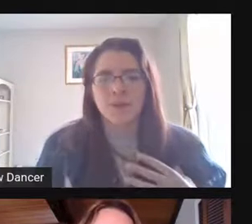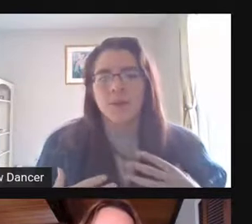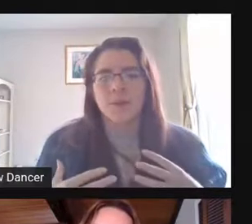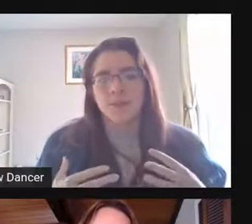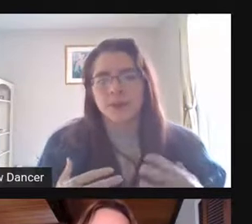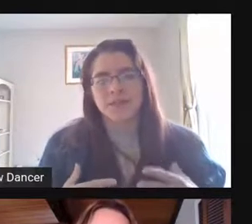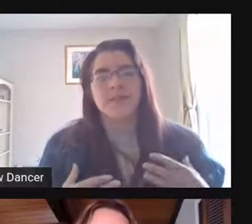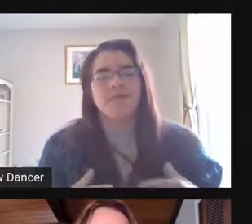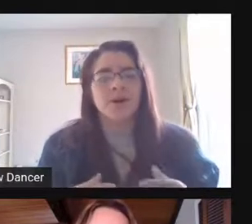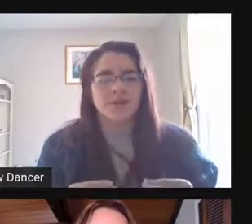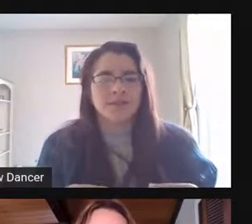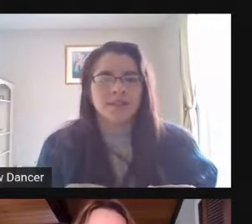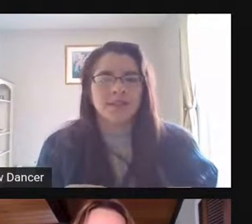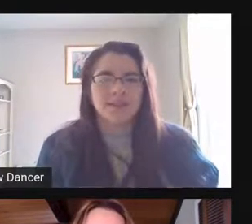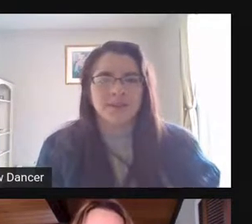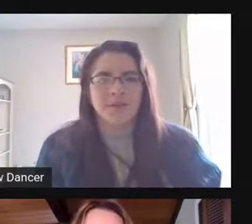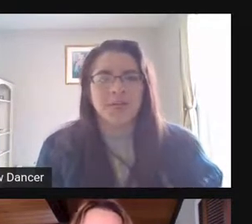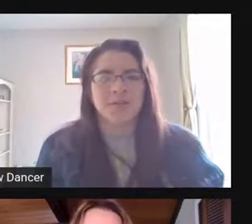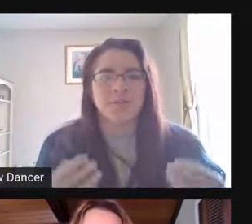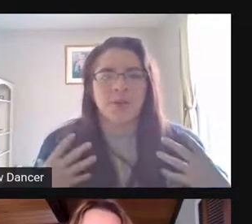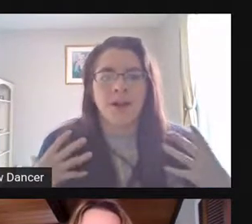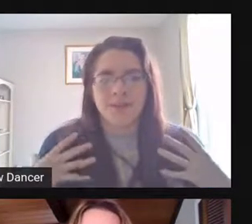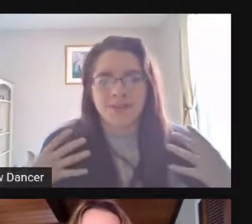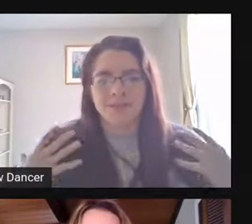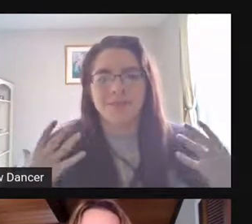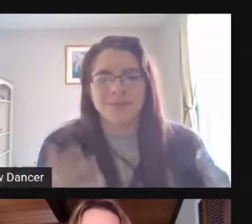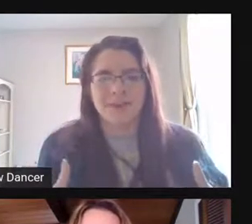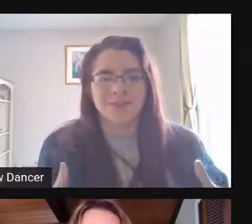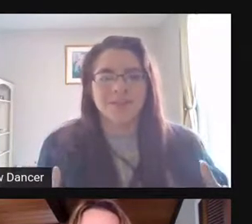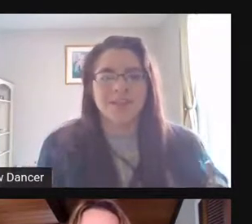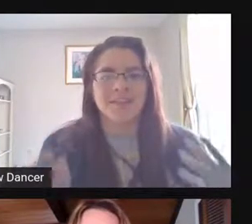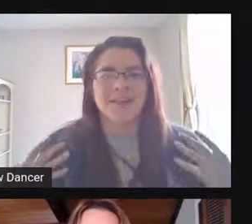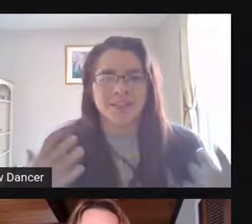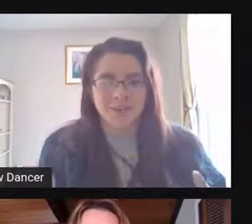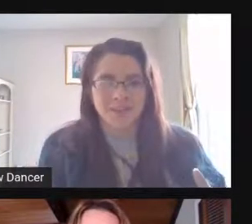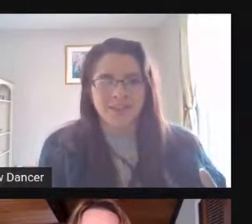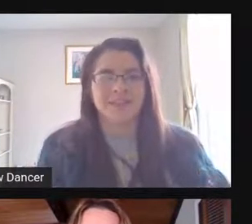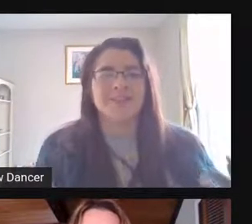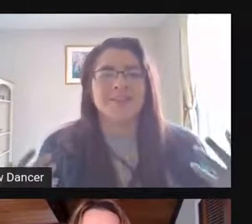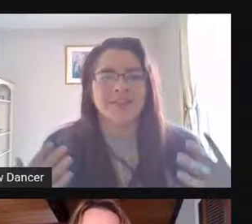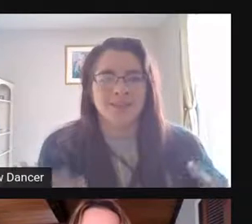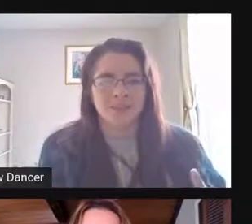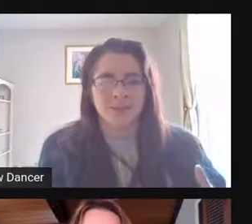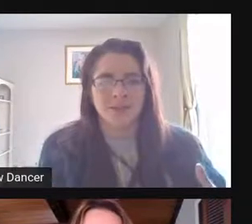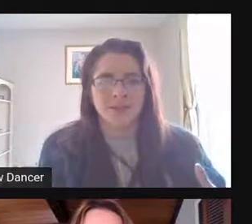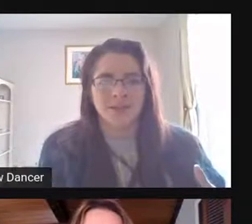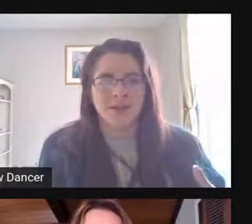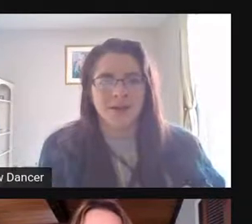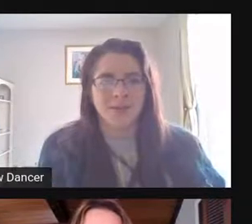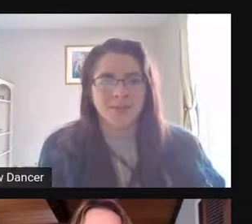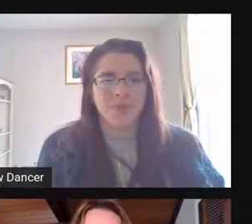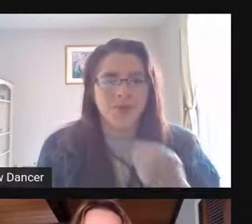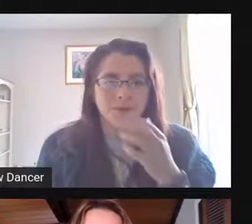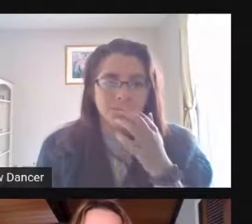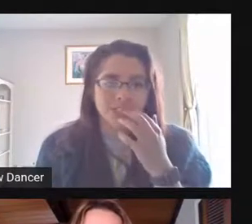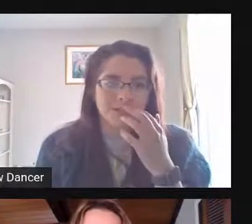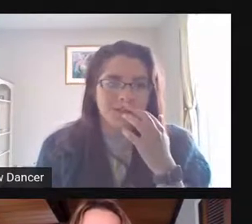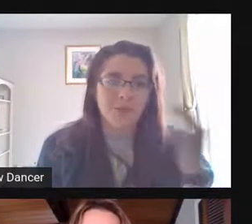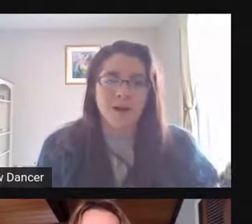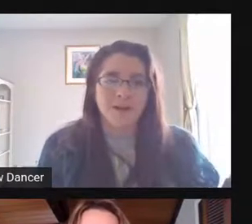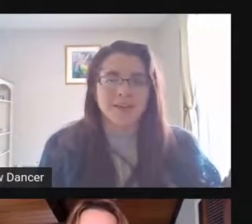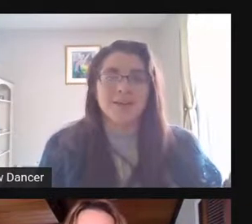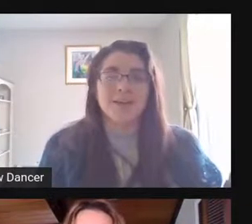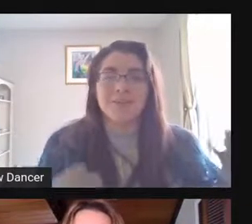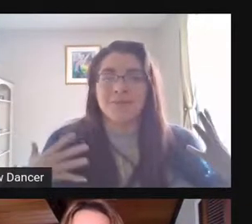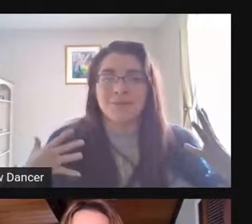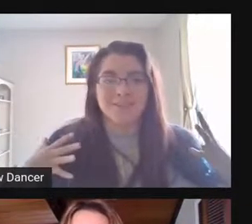every single person involved in this creation brought a piece of themselves and their experiences into the work. We just